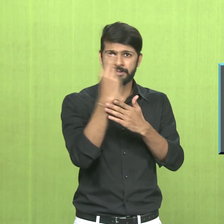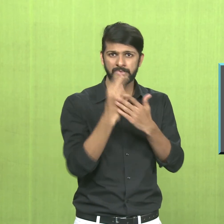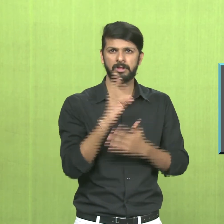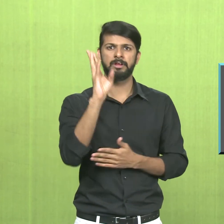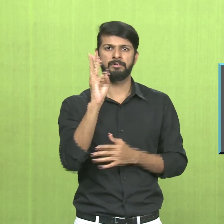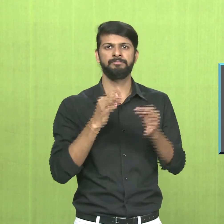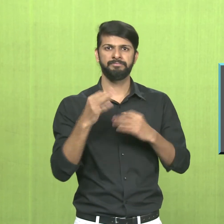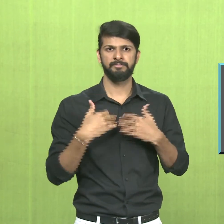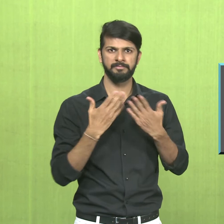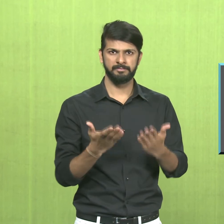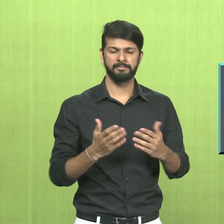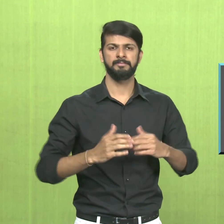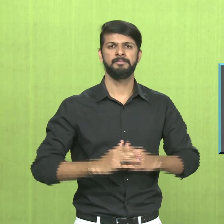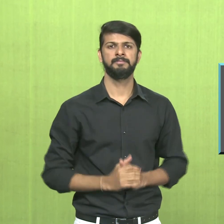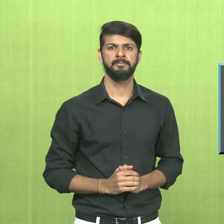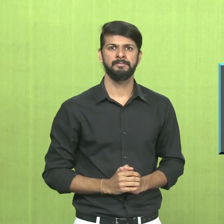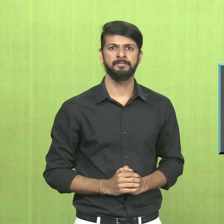Now, we will learn about the fourth painting.